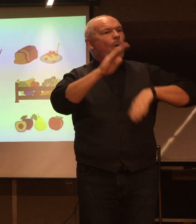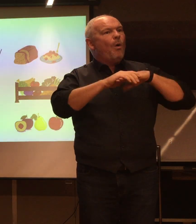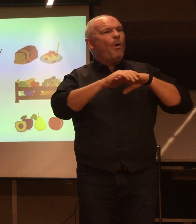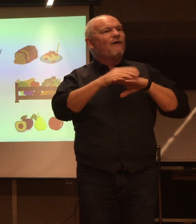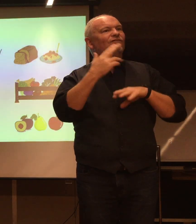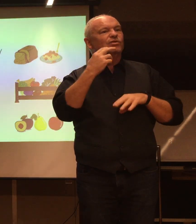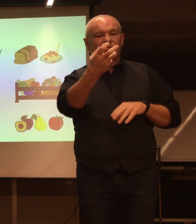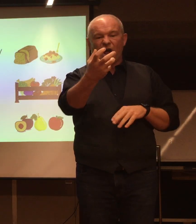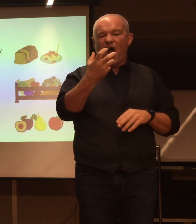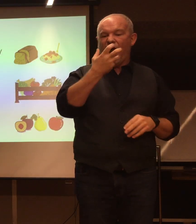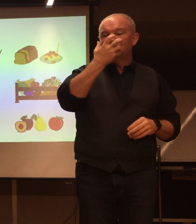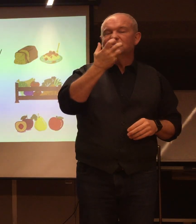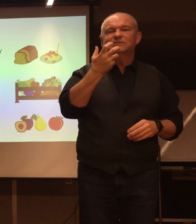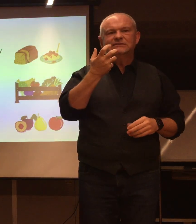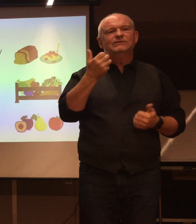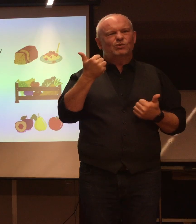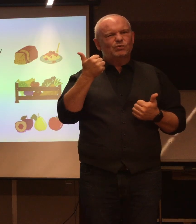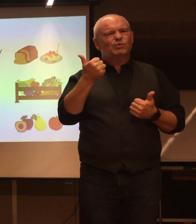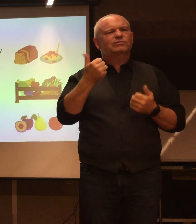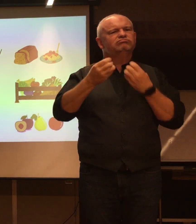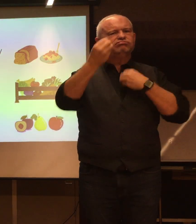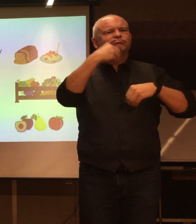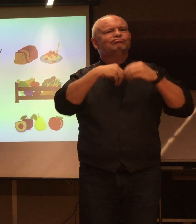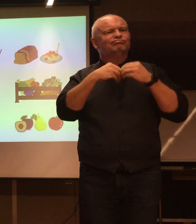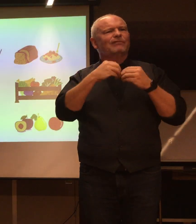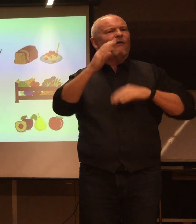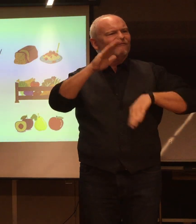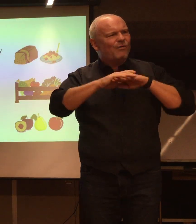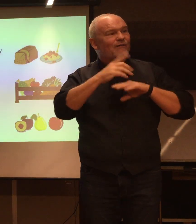is good as well, and whole vegetables are good.